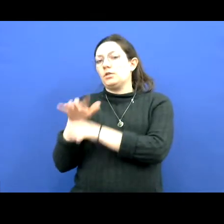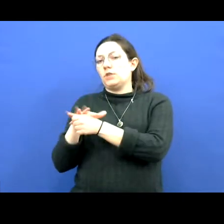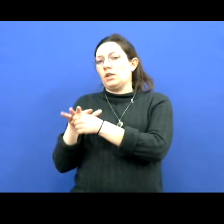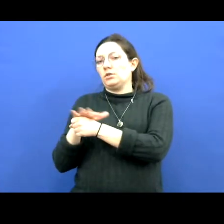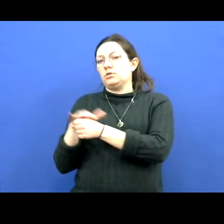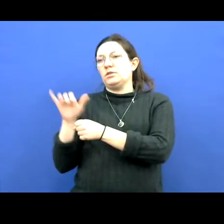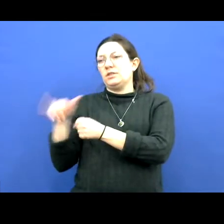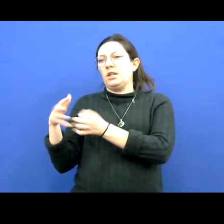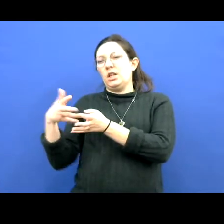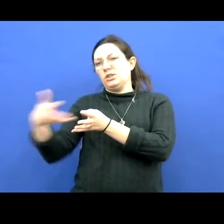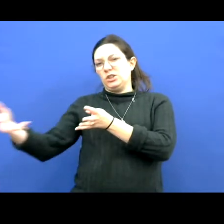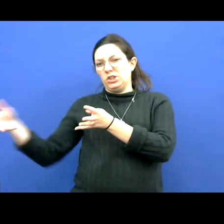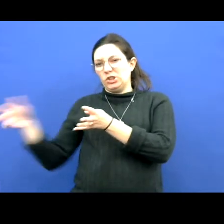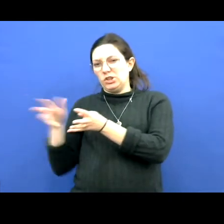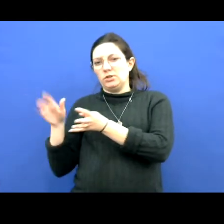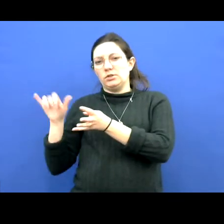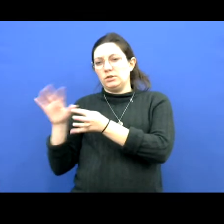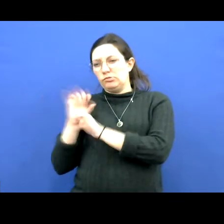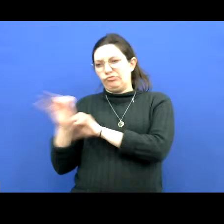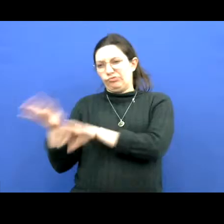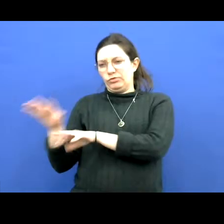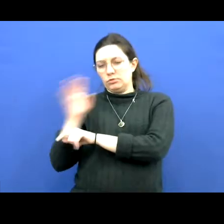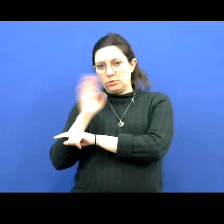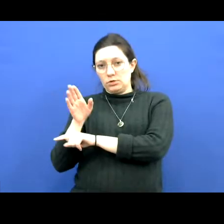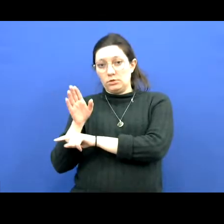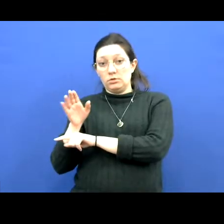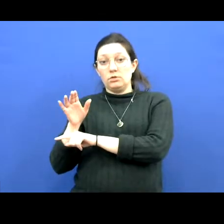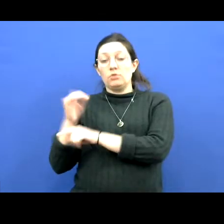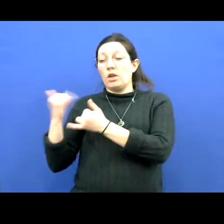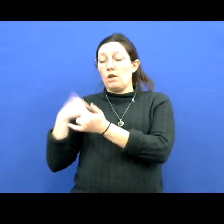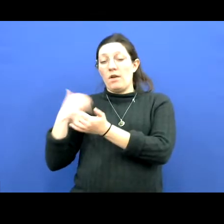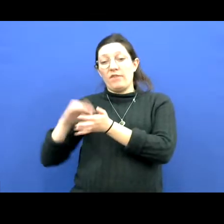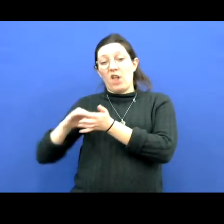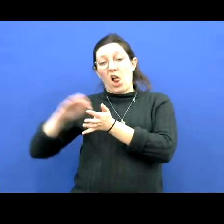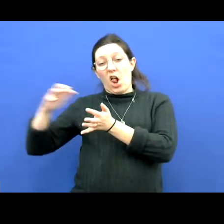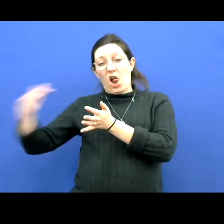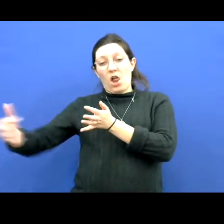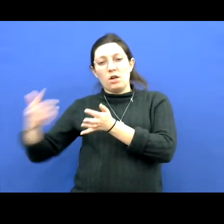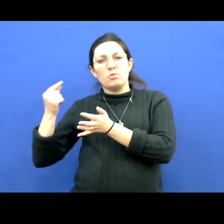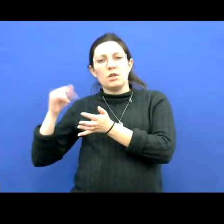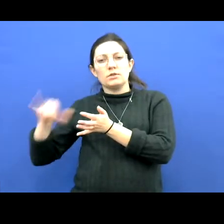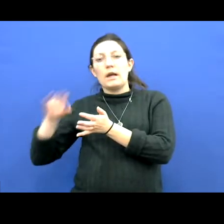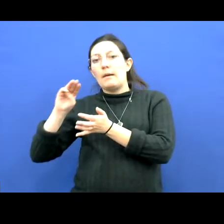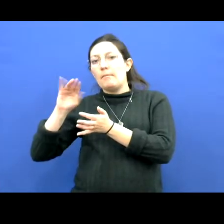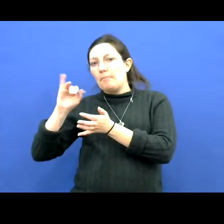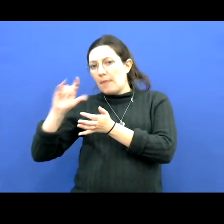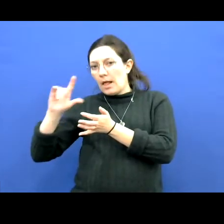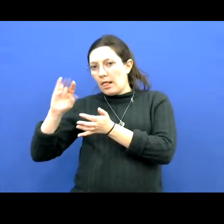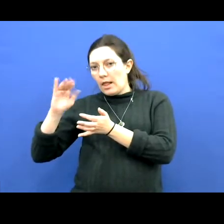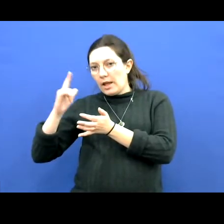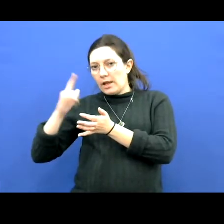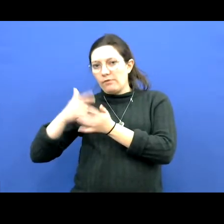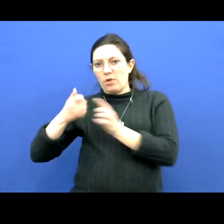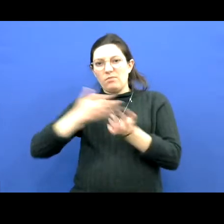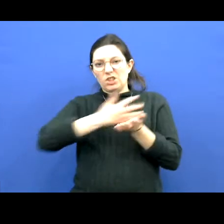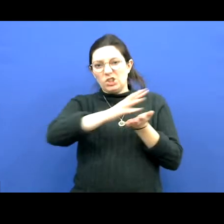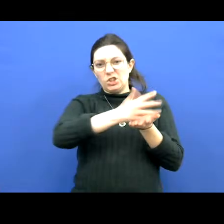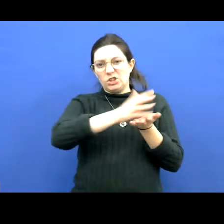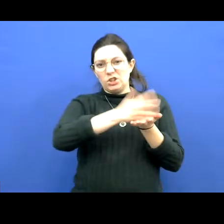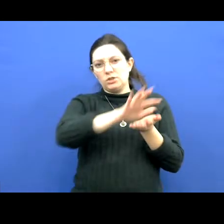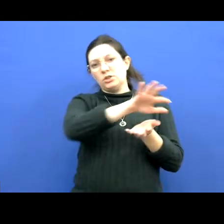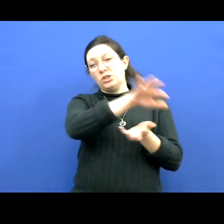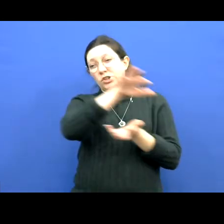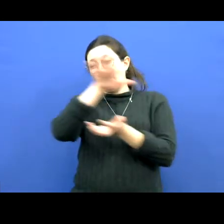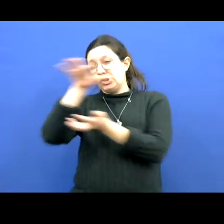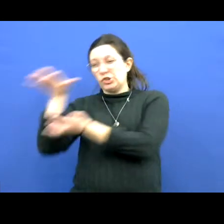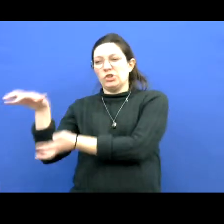That's all of the millings from decades of milling. But we don't want to go any higher there, which is